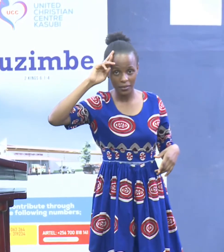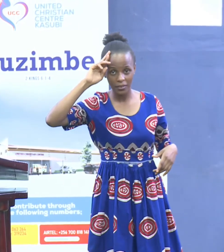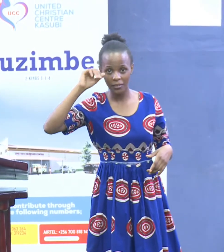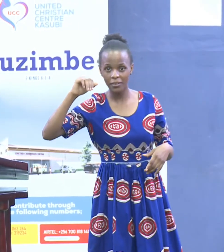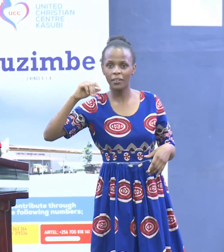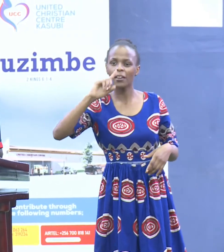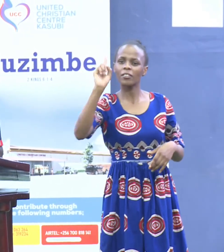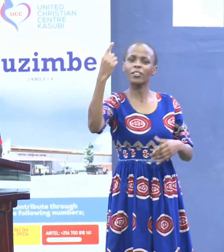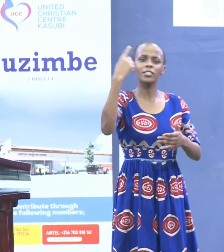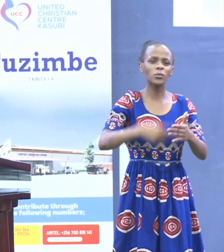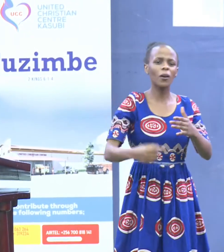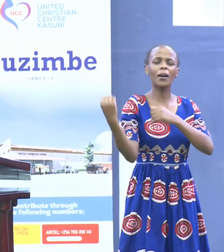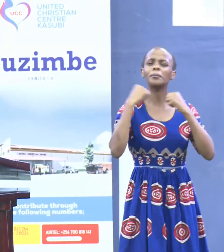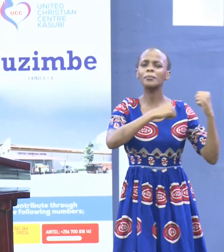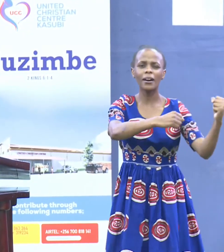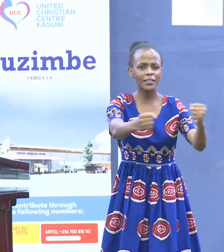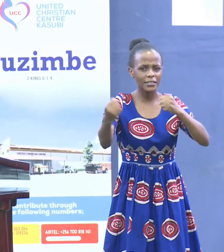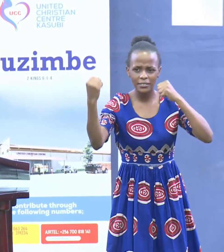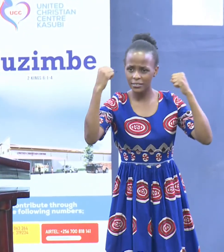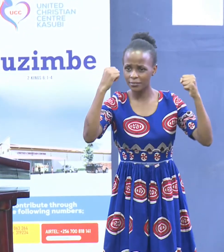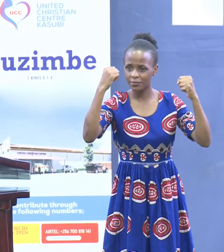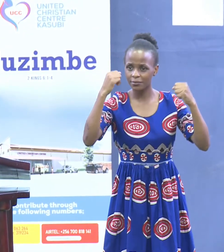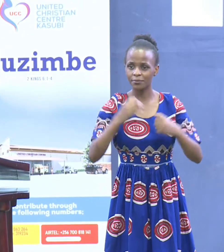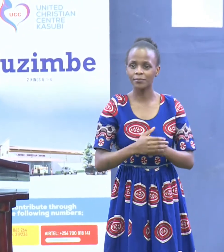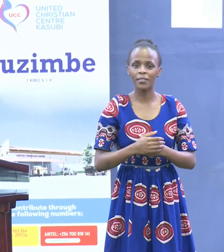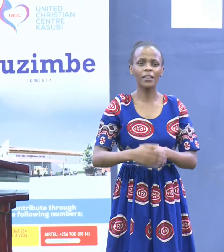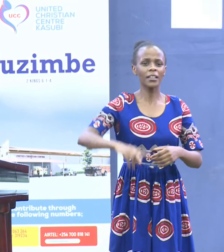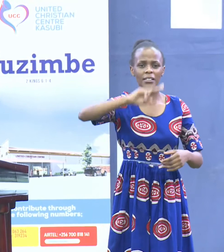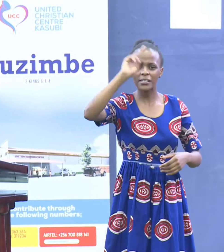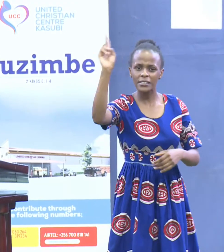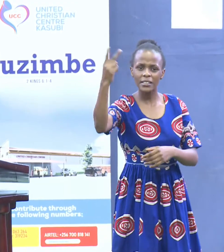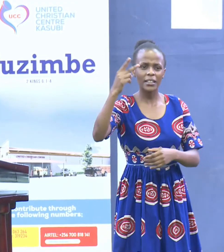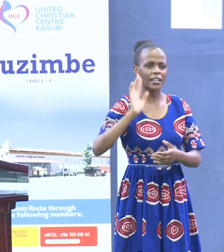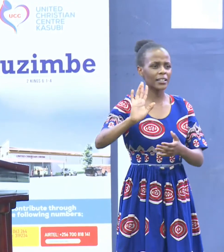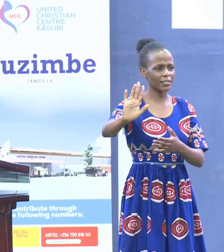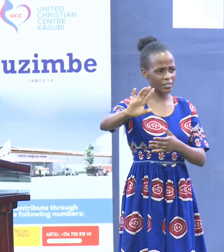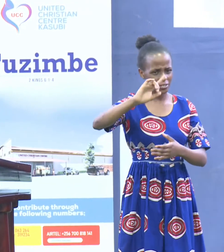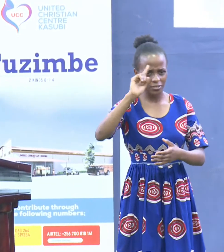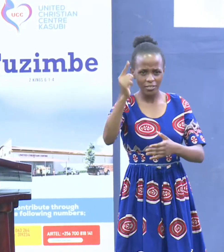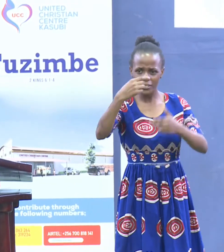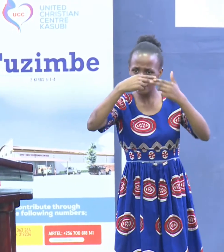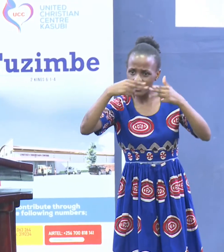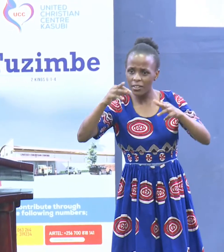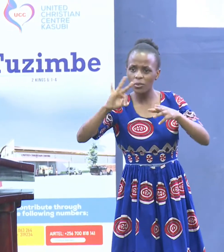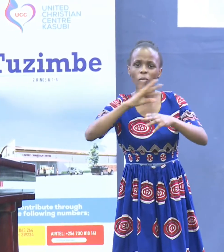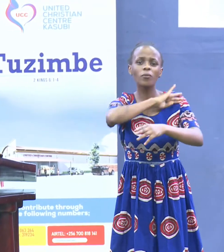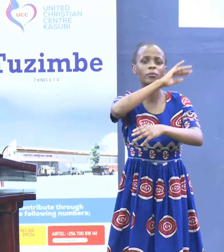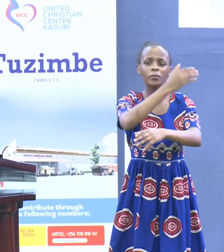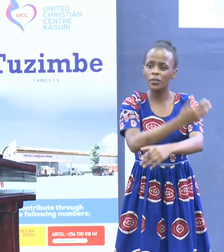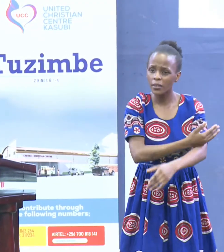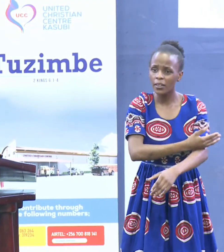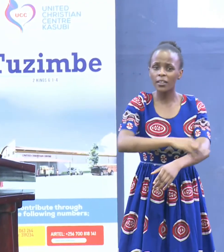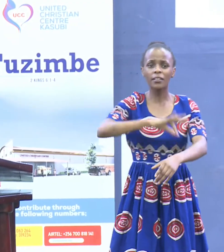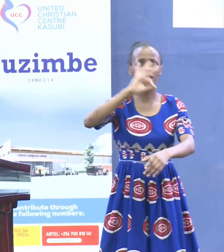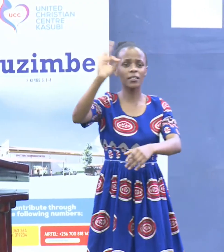them? What was the first one? Ekyokubiri kyabaddeki? And the second?